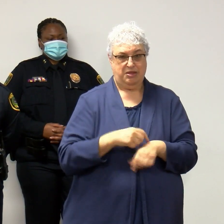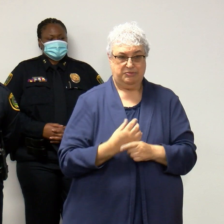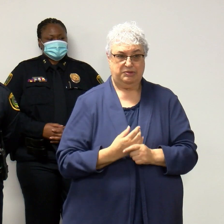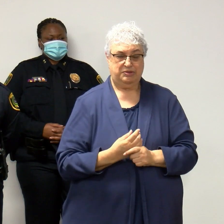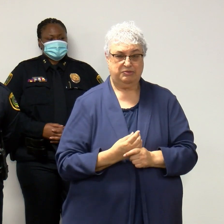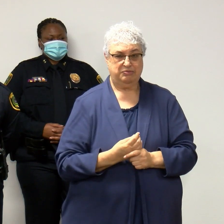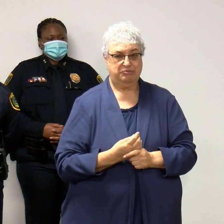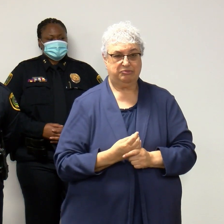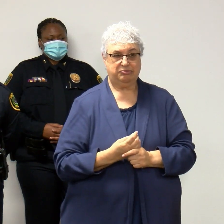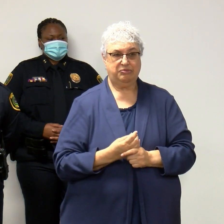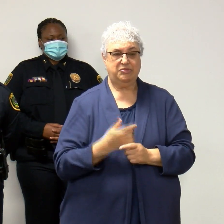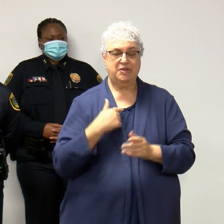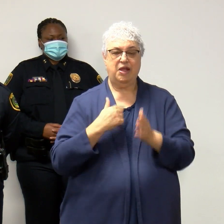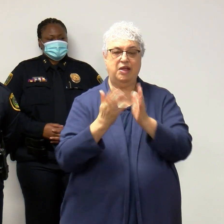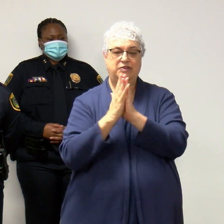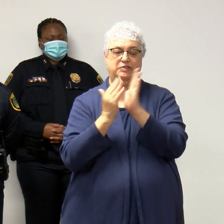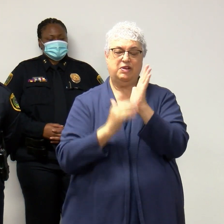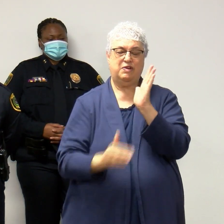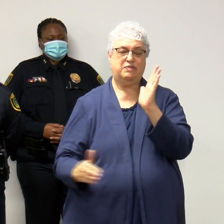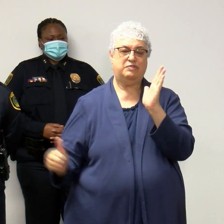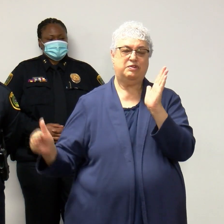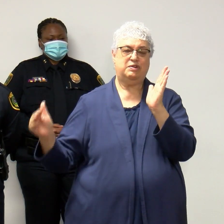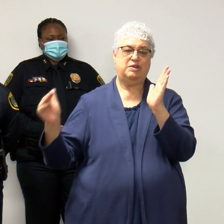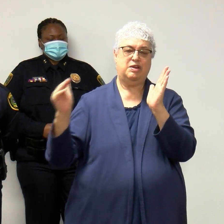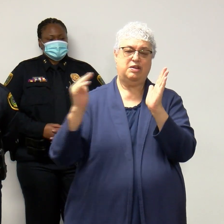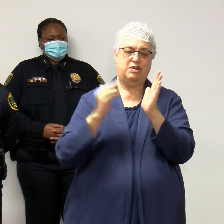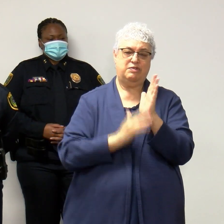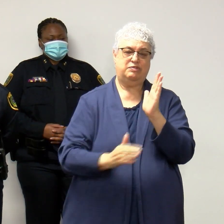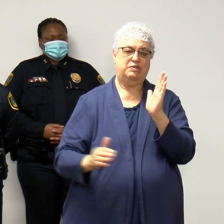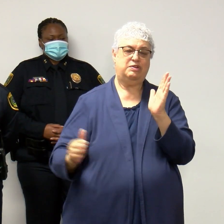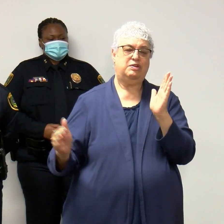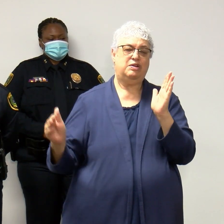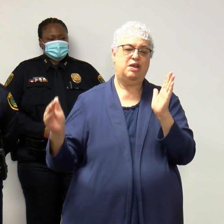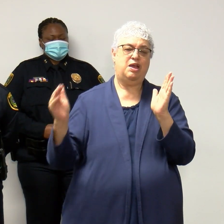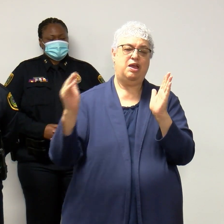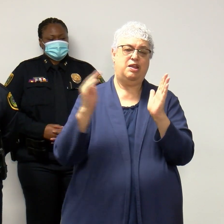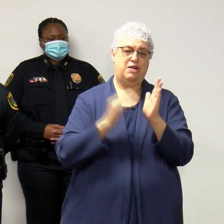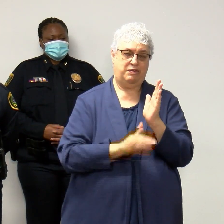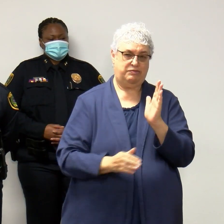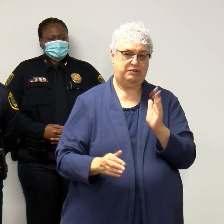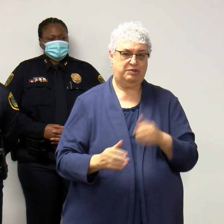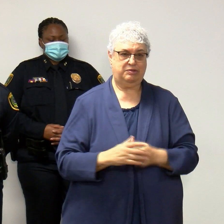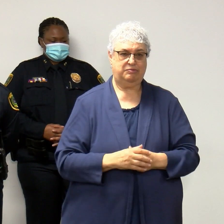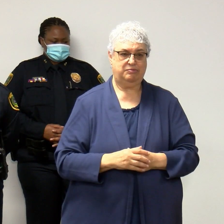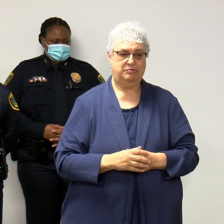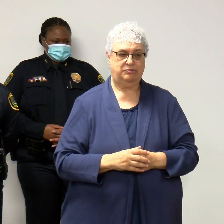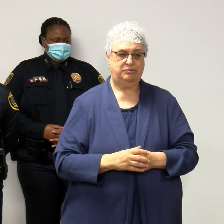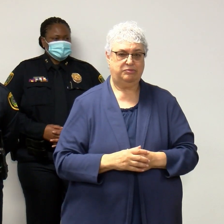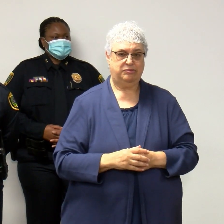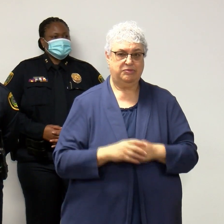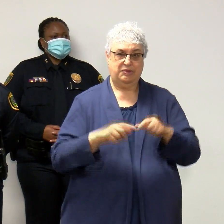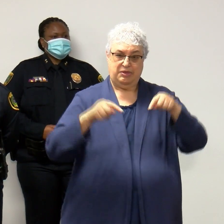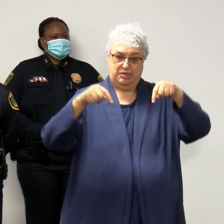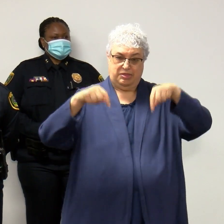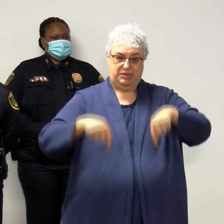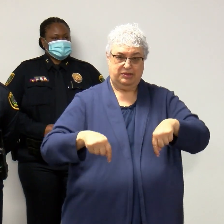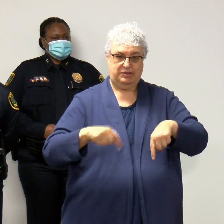And those questions I have asked over and over and over again. And in this case,